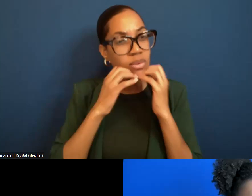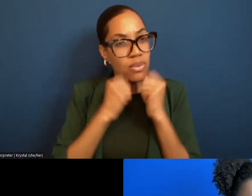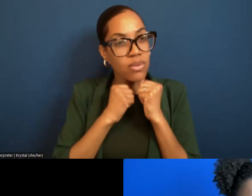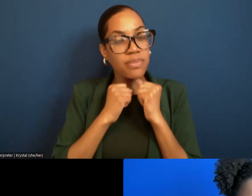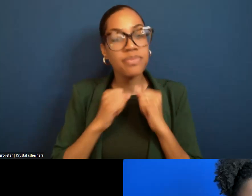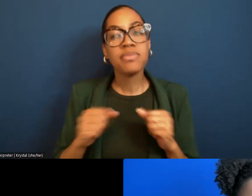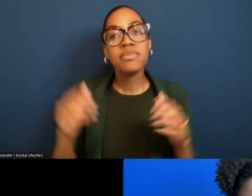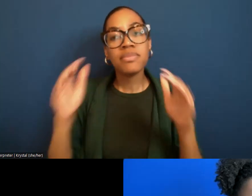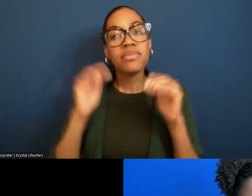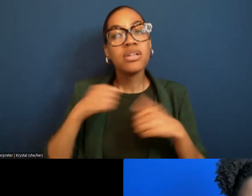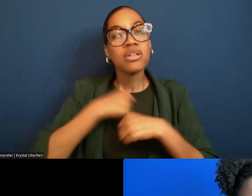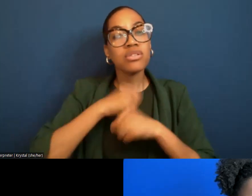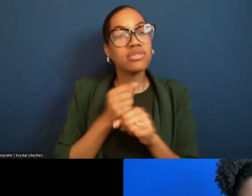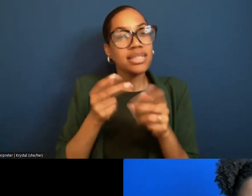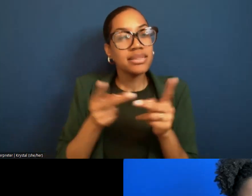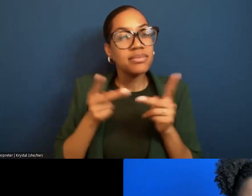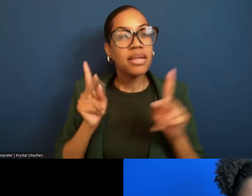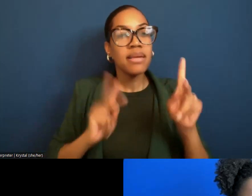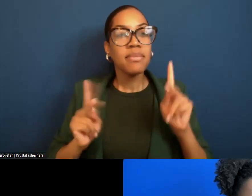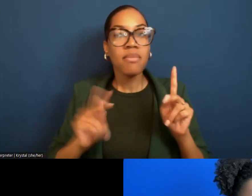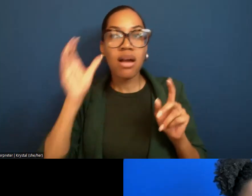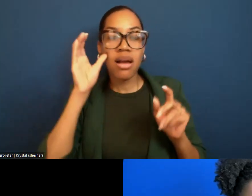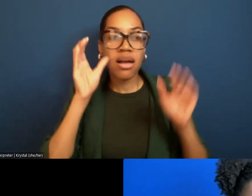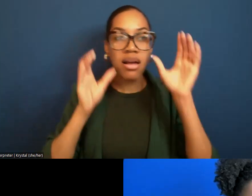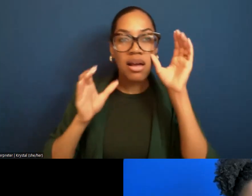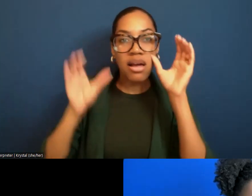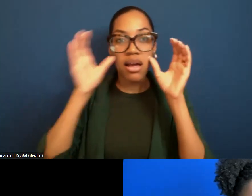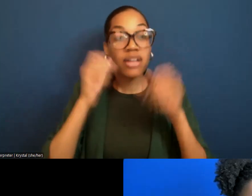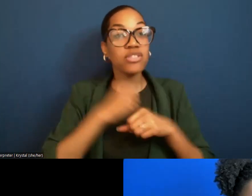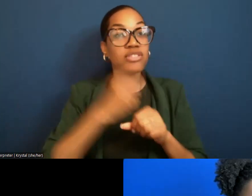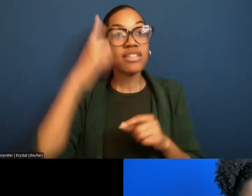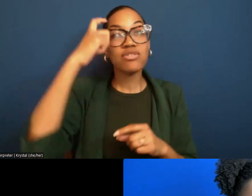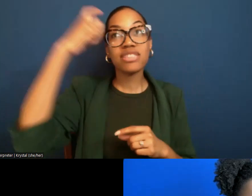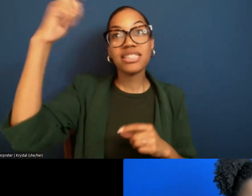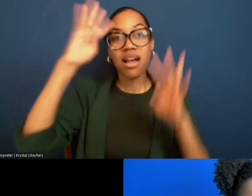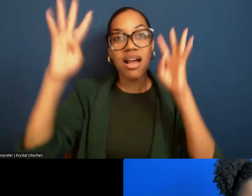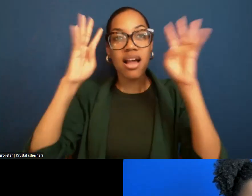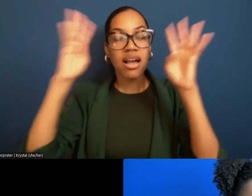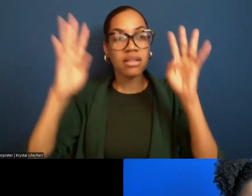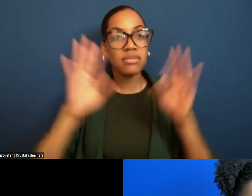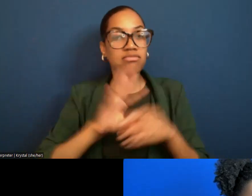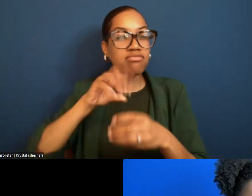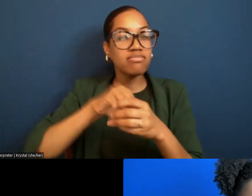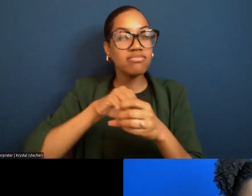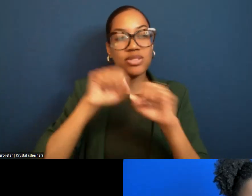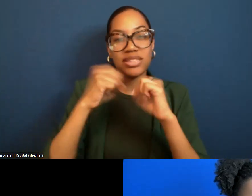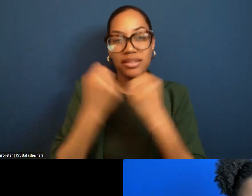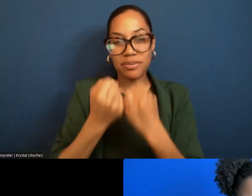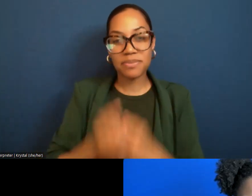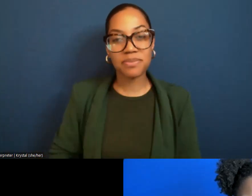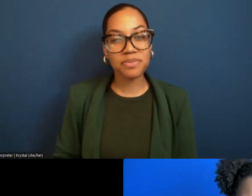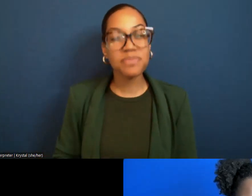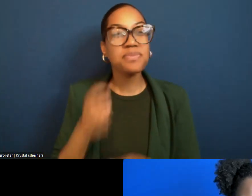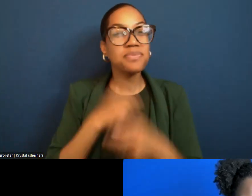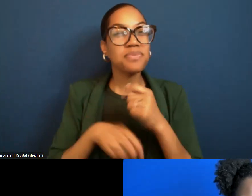encourage dreams, and acknowledge our rightful place in the narrative of this society. I believe this sort of affirmation helps to build a